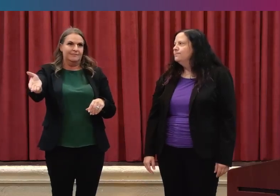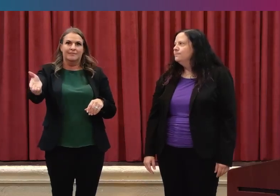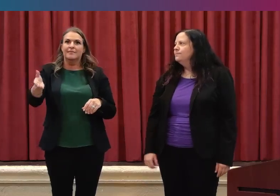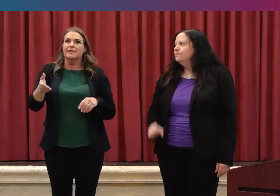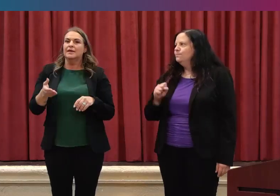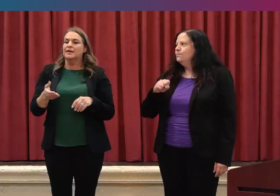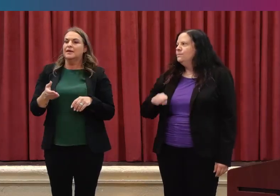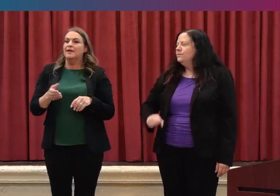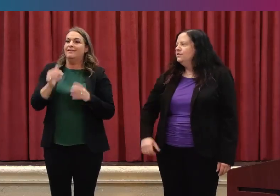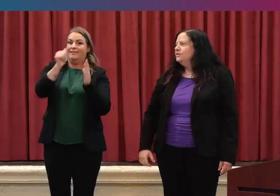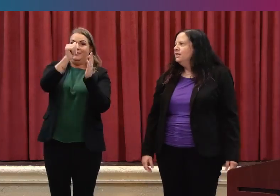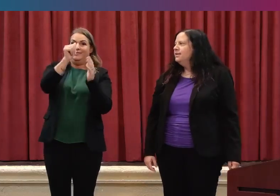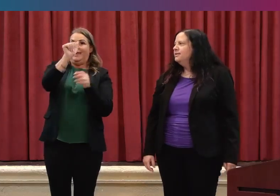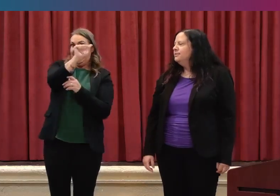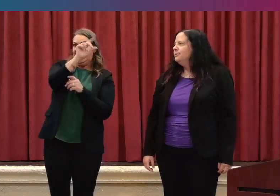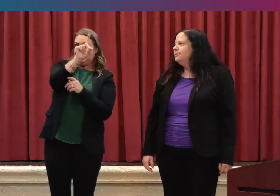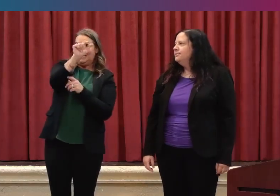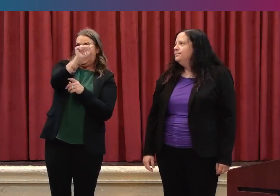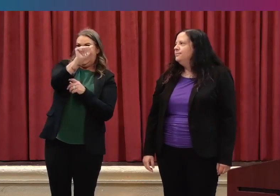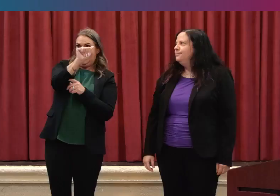employees work for that company,